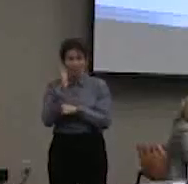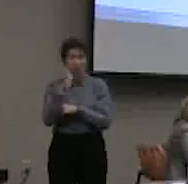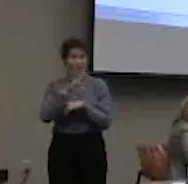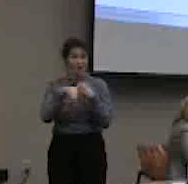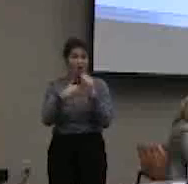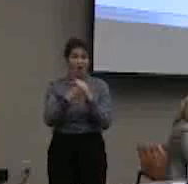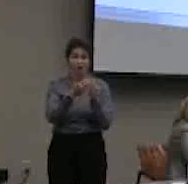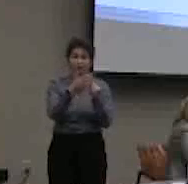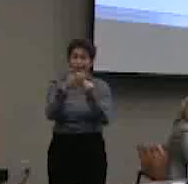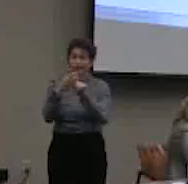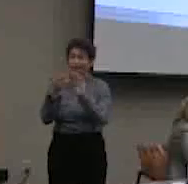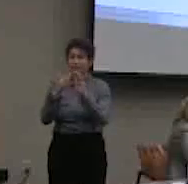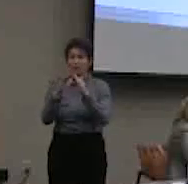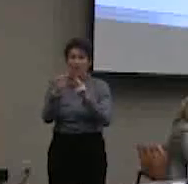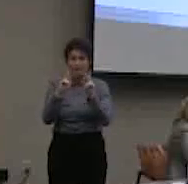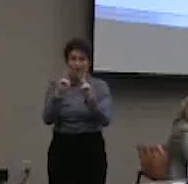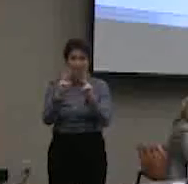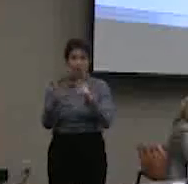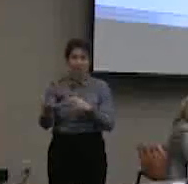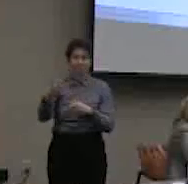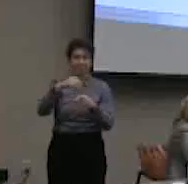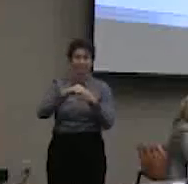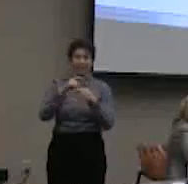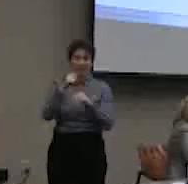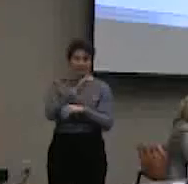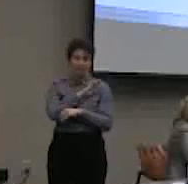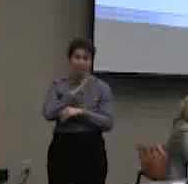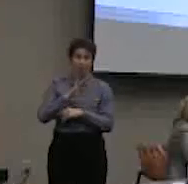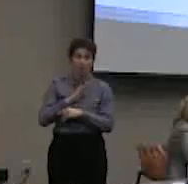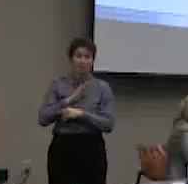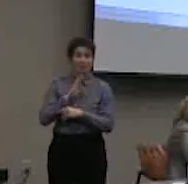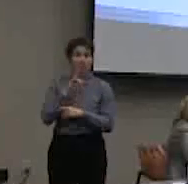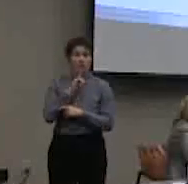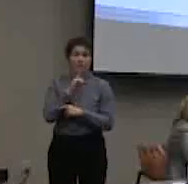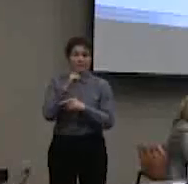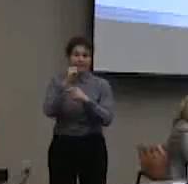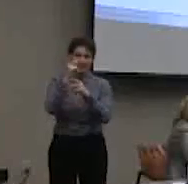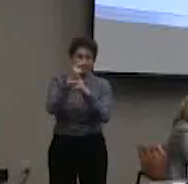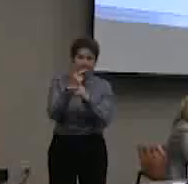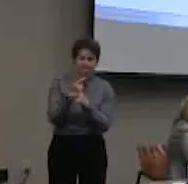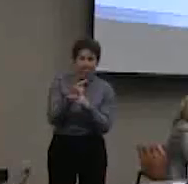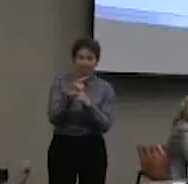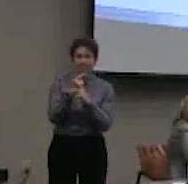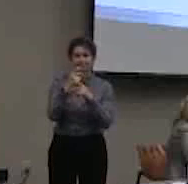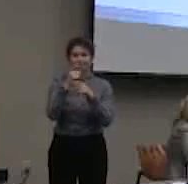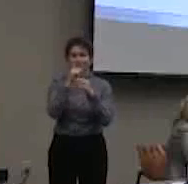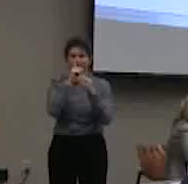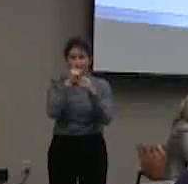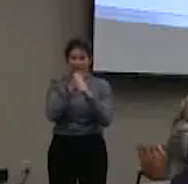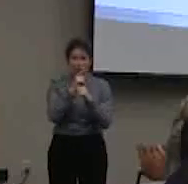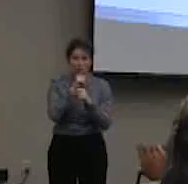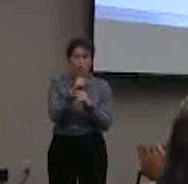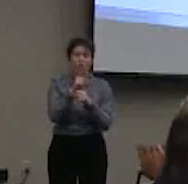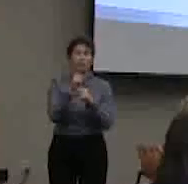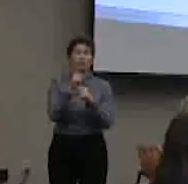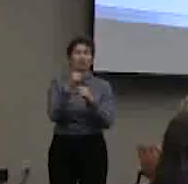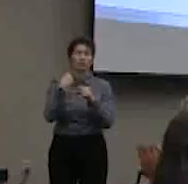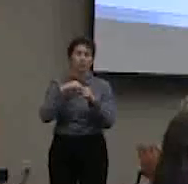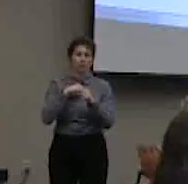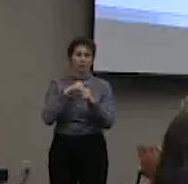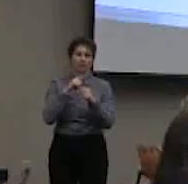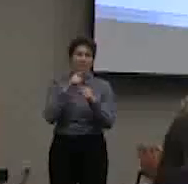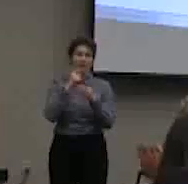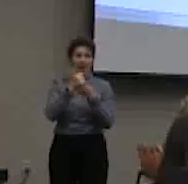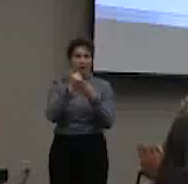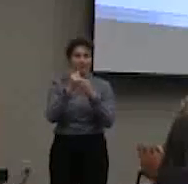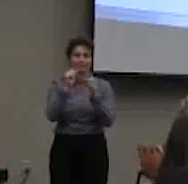community people into this board, and we're going to very carefully make sure that we have helped them to see the